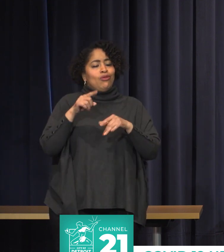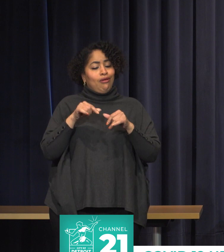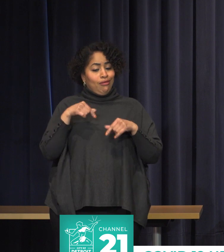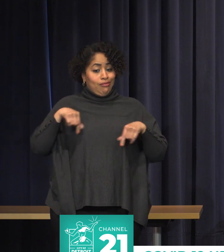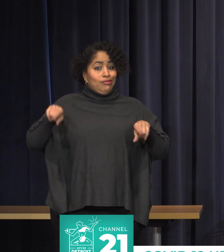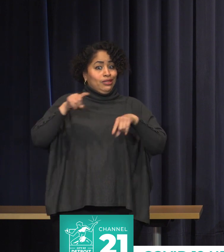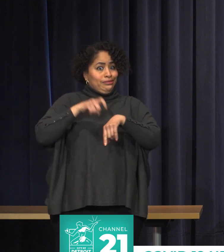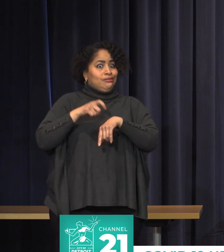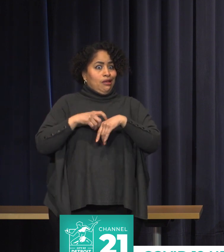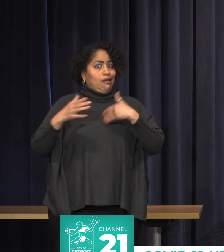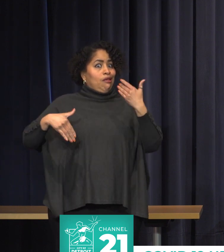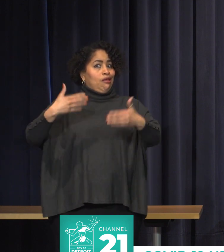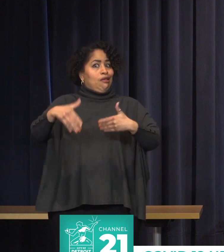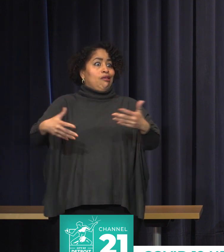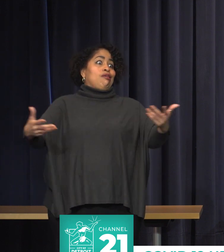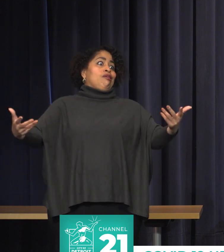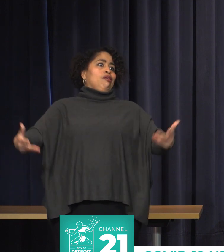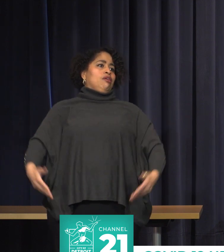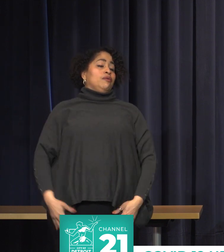pandemic.